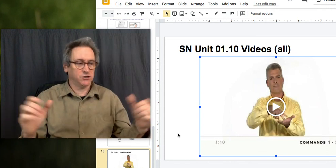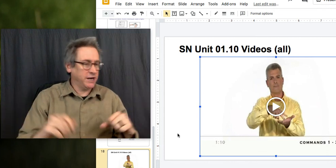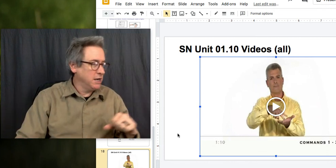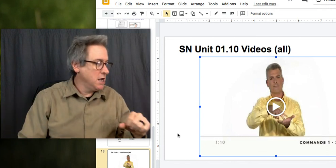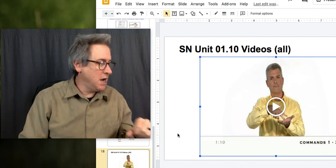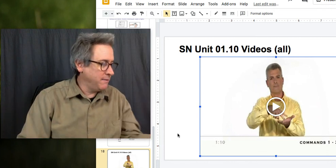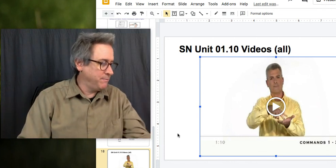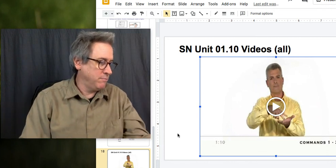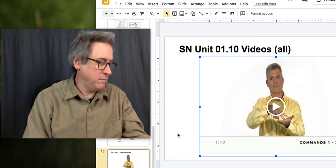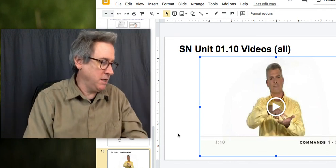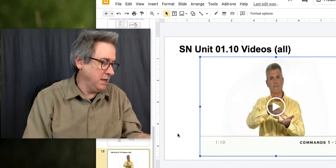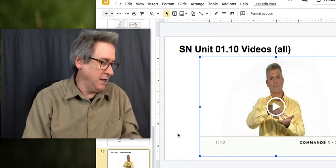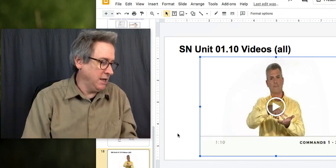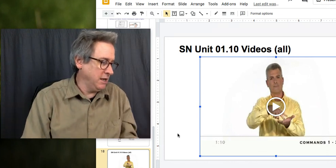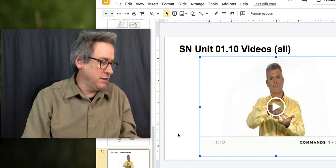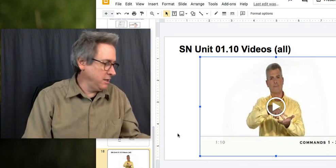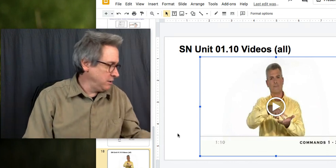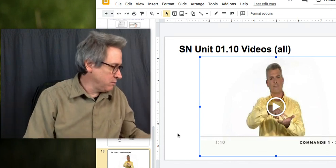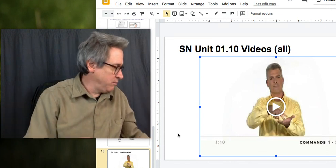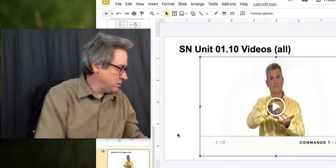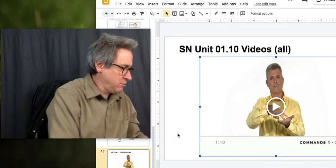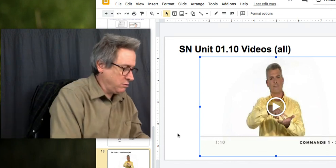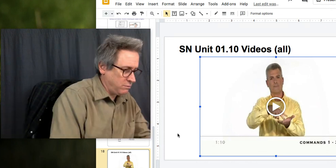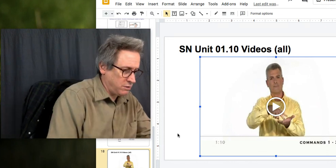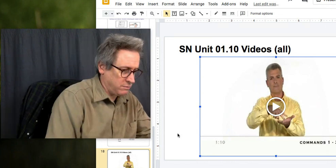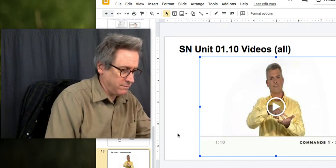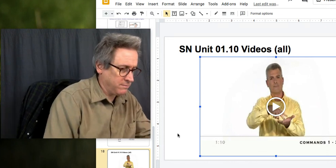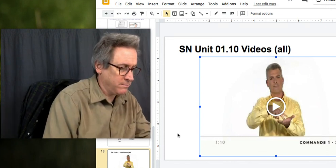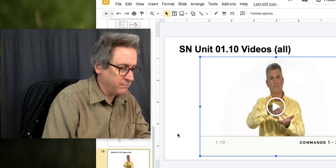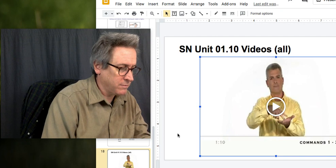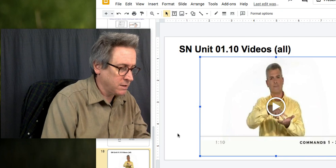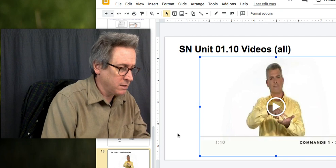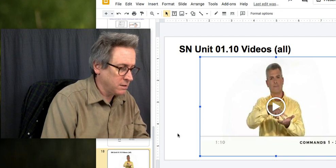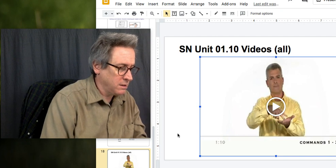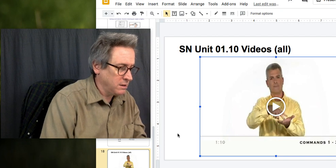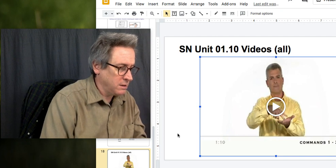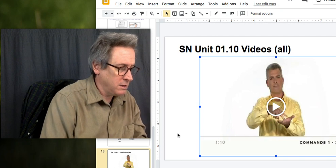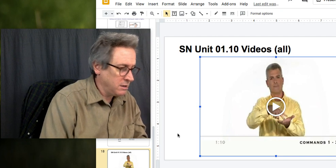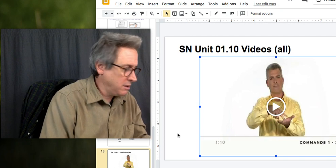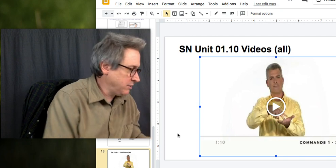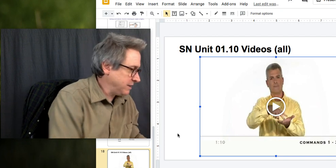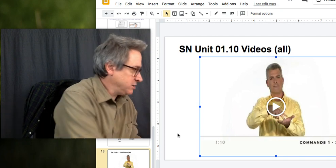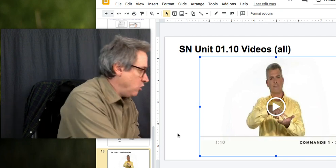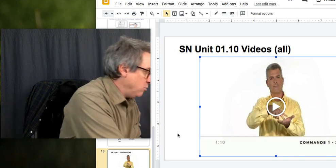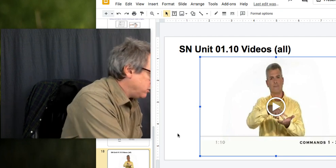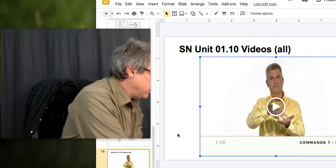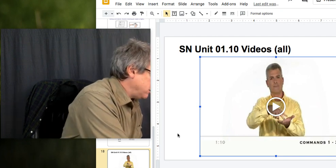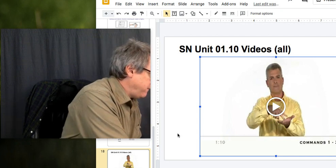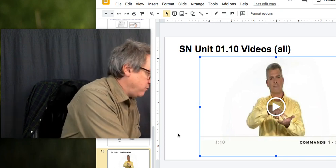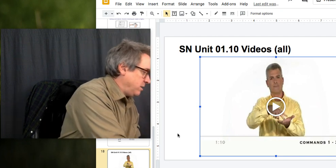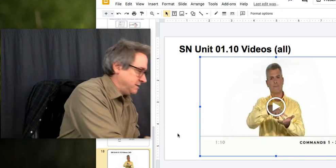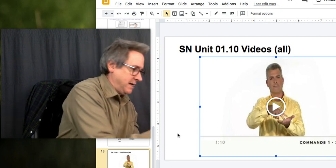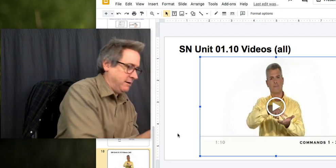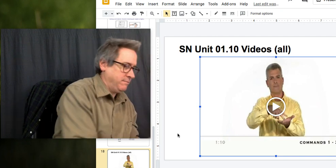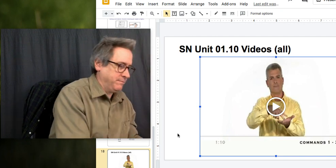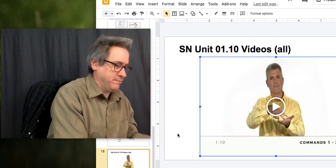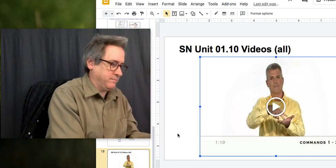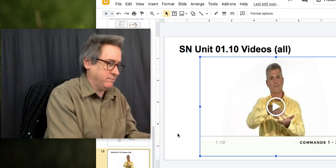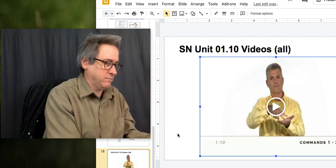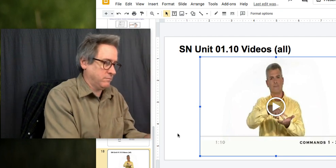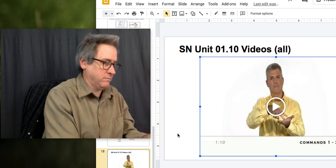that's great. In your book, There is homework for